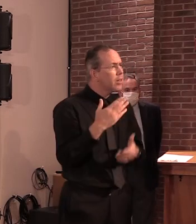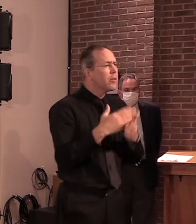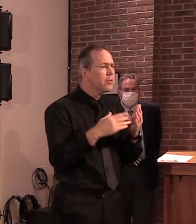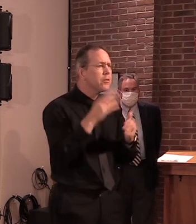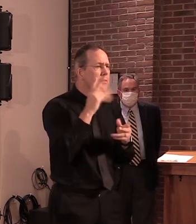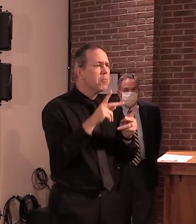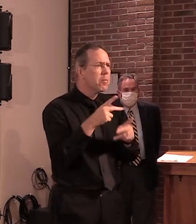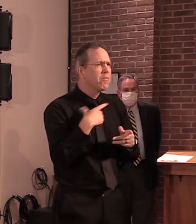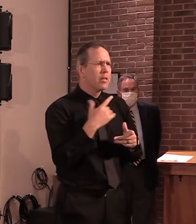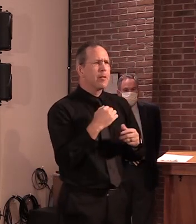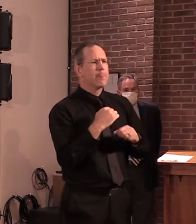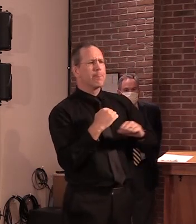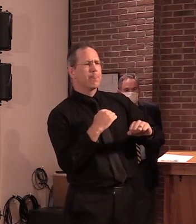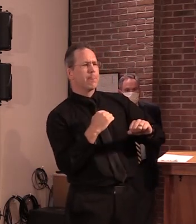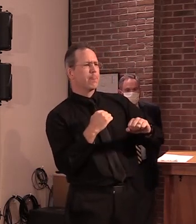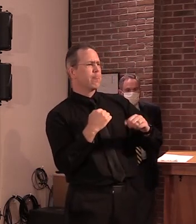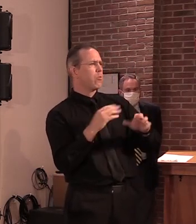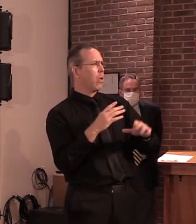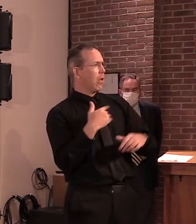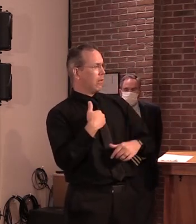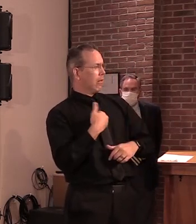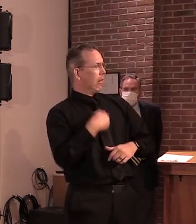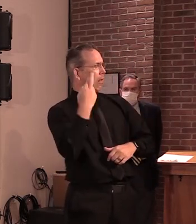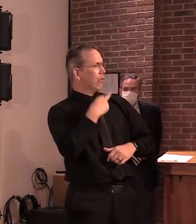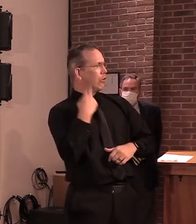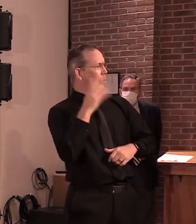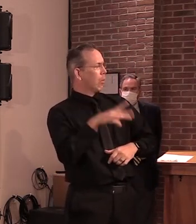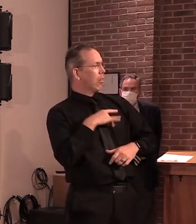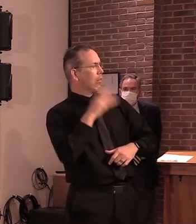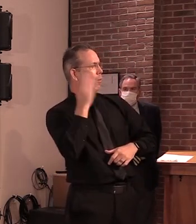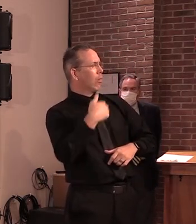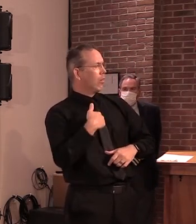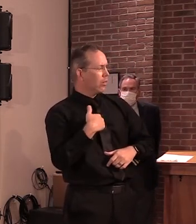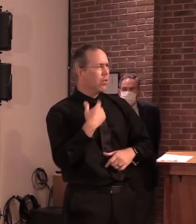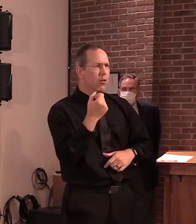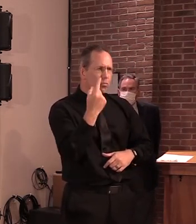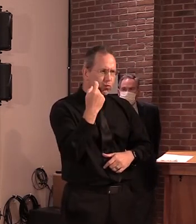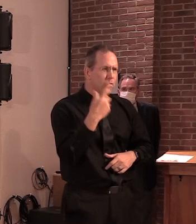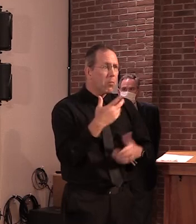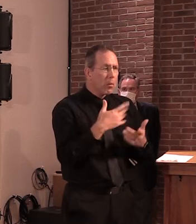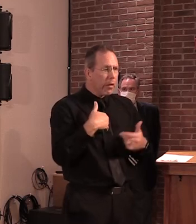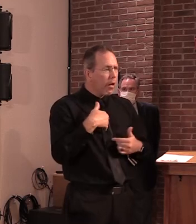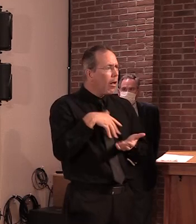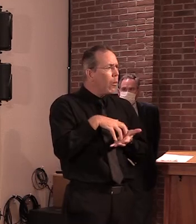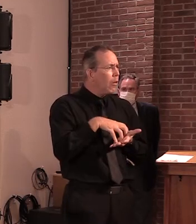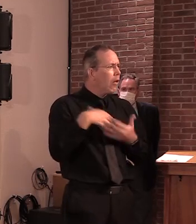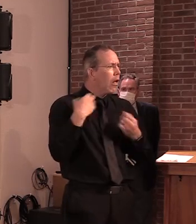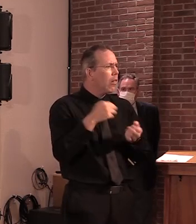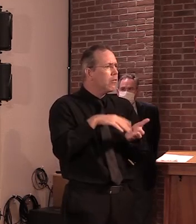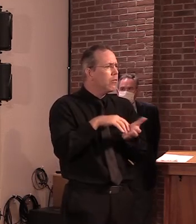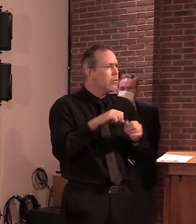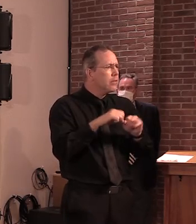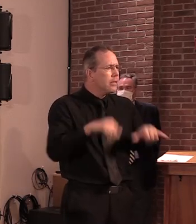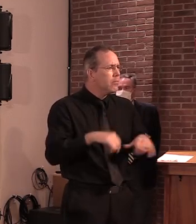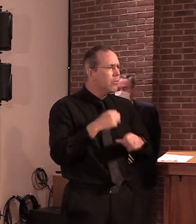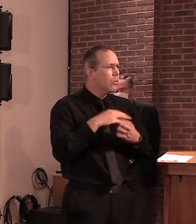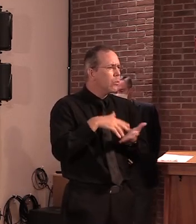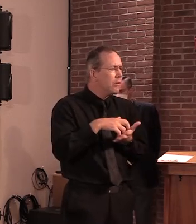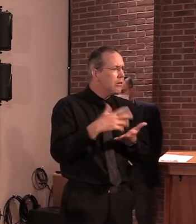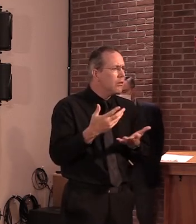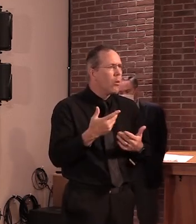are especially vulnerable, not just because they're an adult, but because they're an adult of a certain age or with a certain